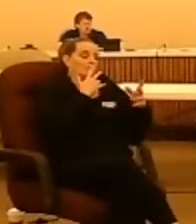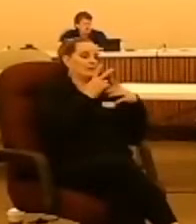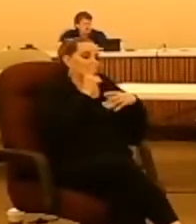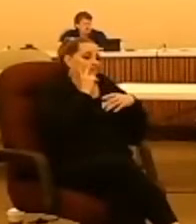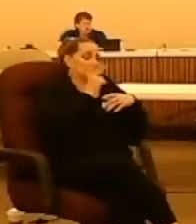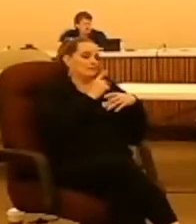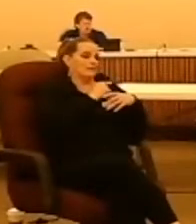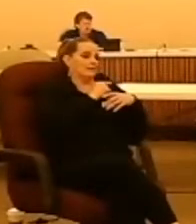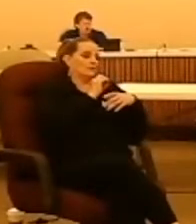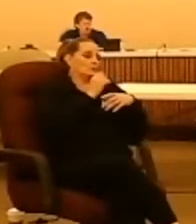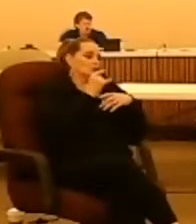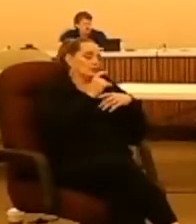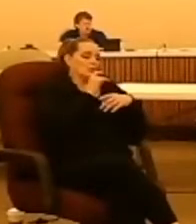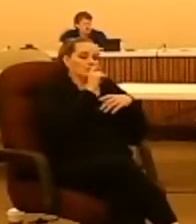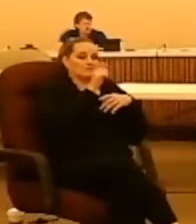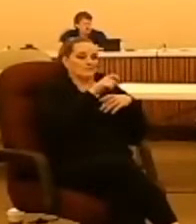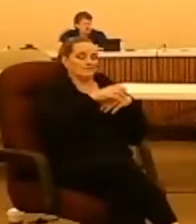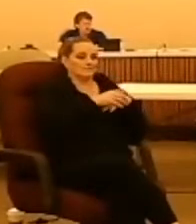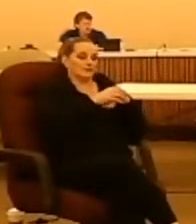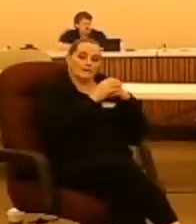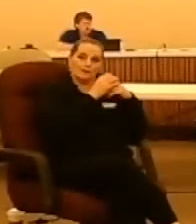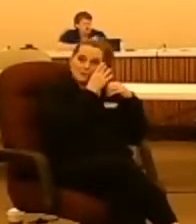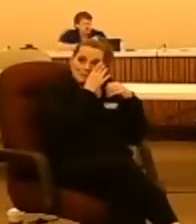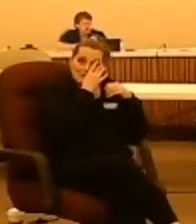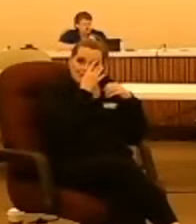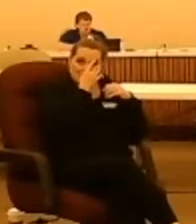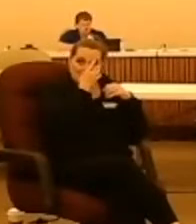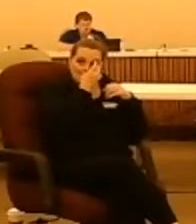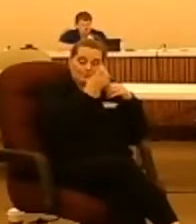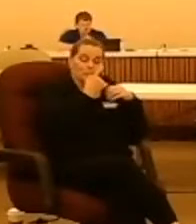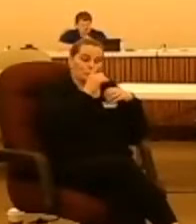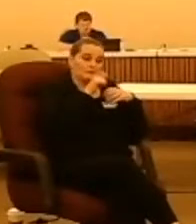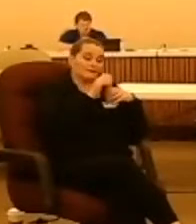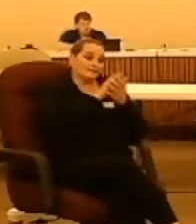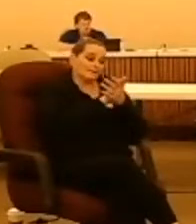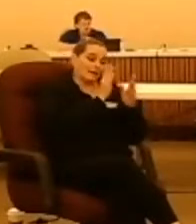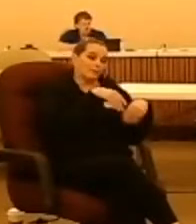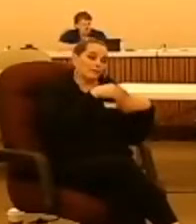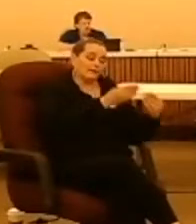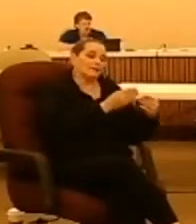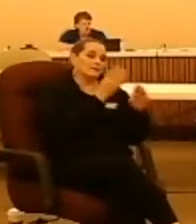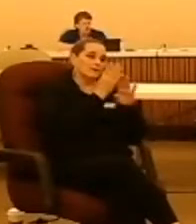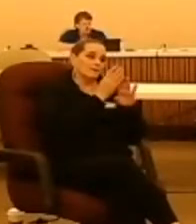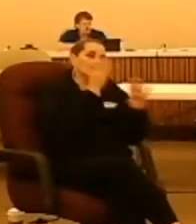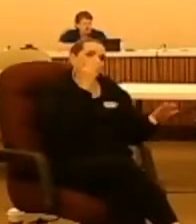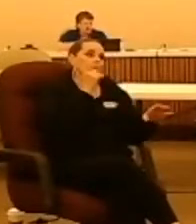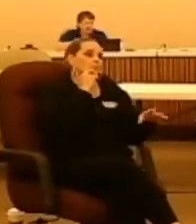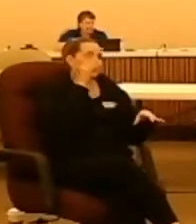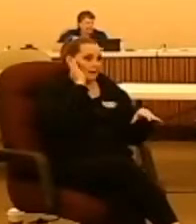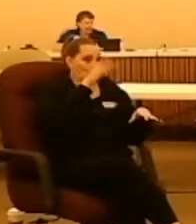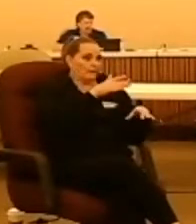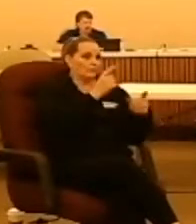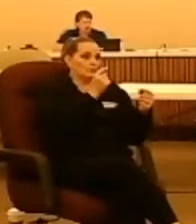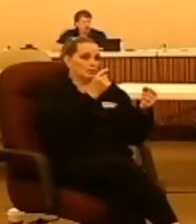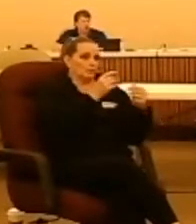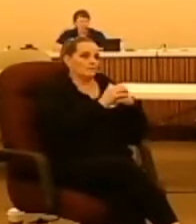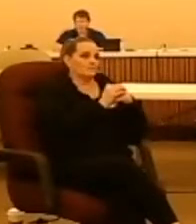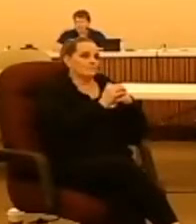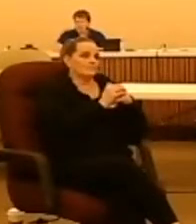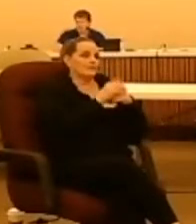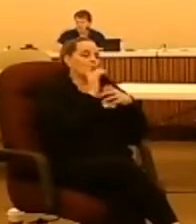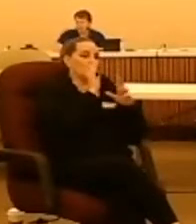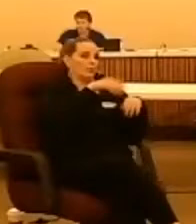the shuttle isn't needed. Right. But it would be nice if they provided the shuttle. Which they are going to do. I just, like I